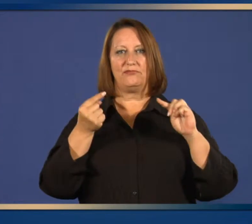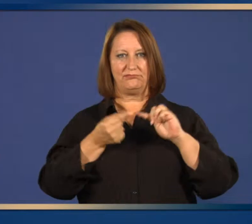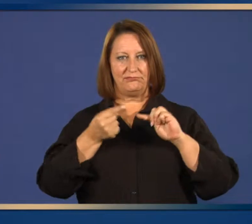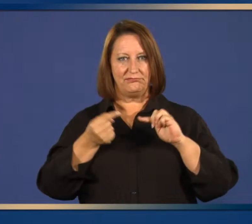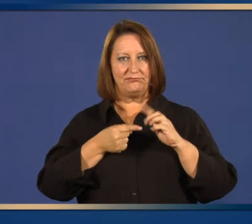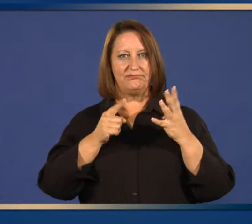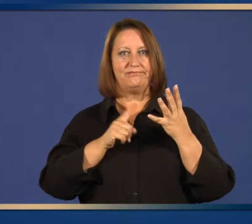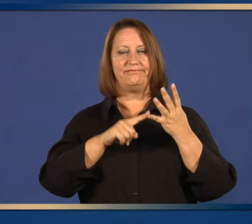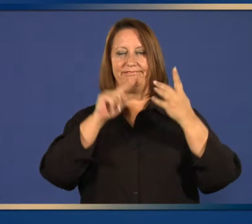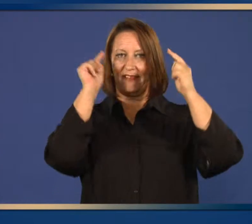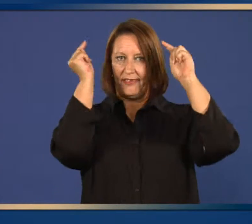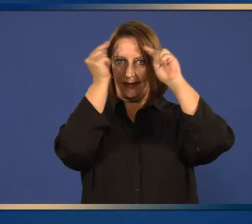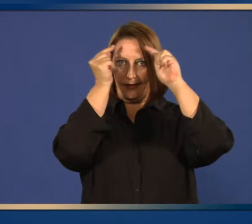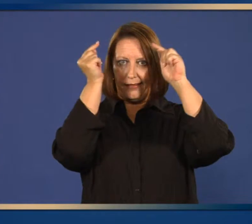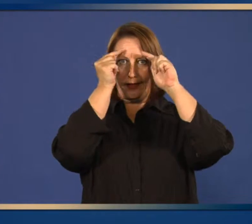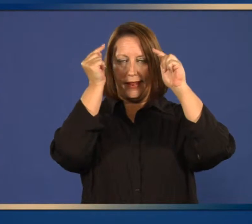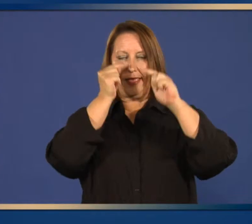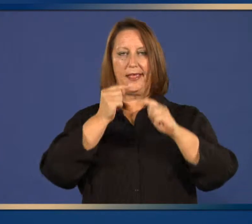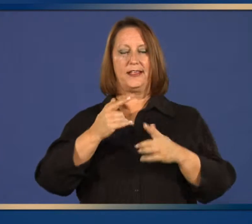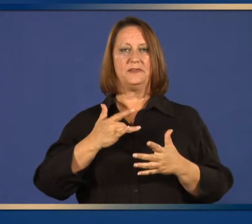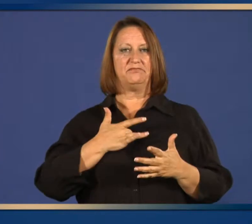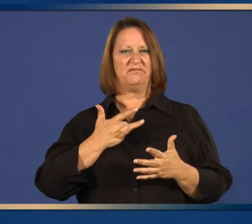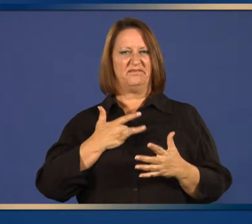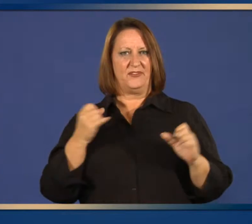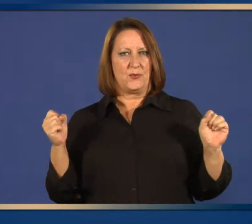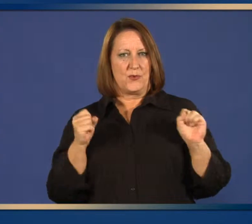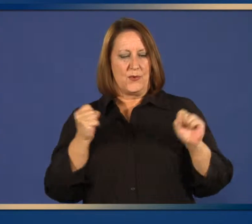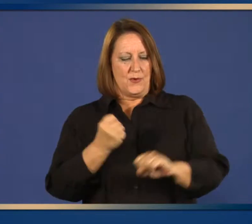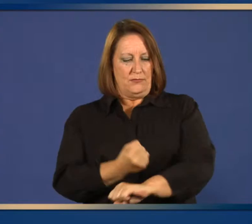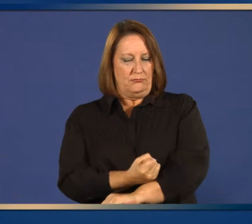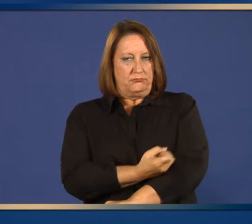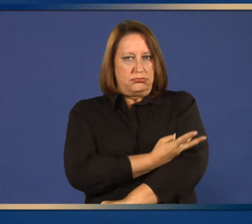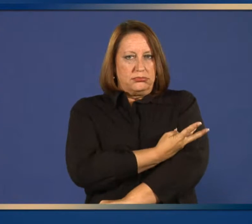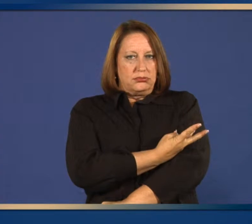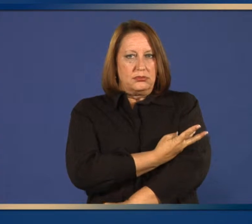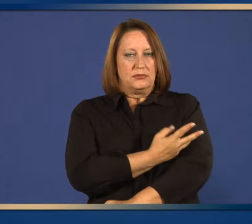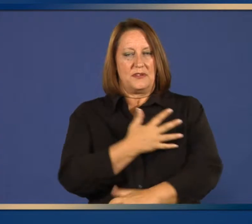cough, sore throat, headache,